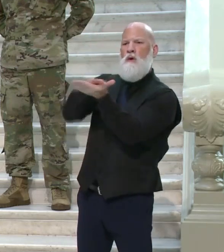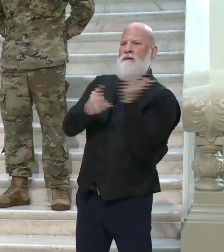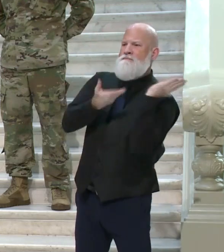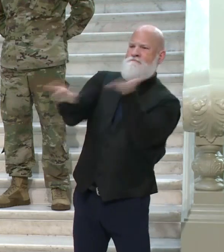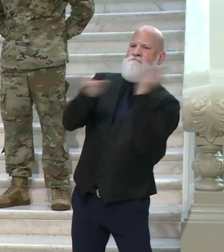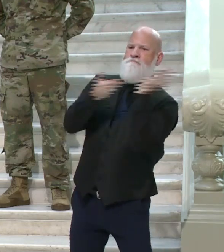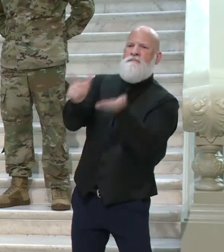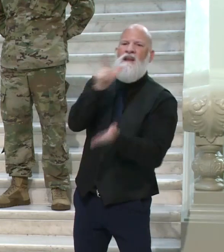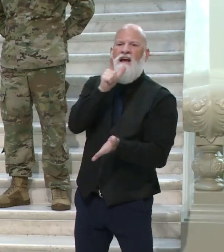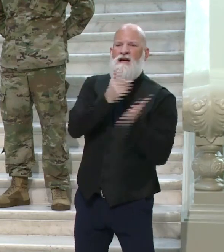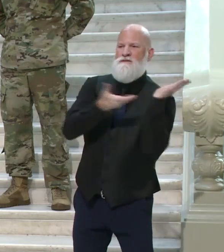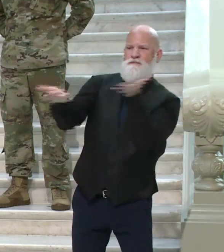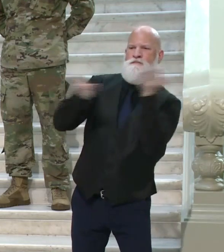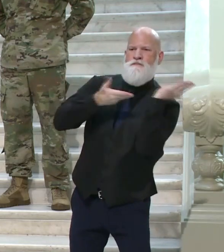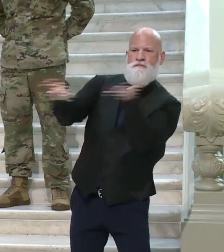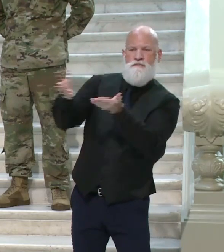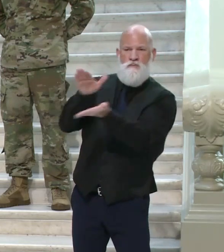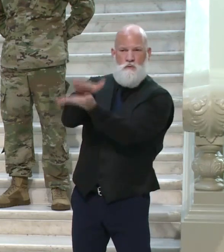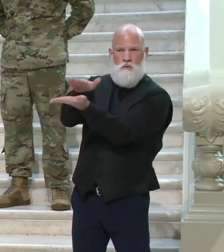County alone.